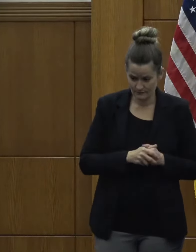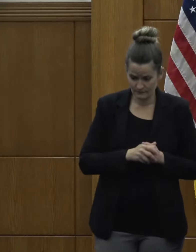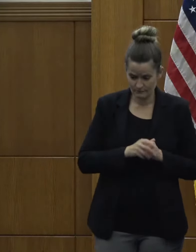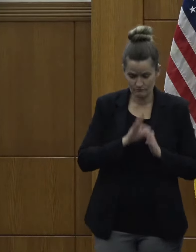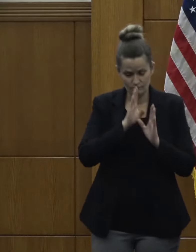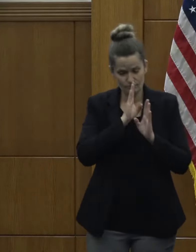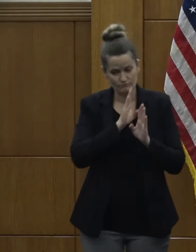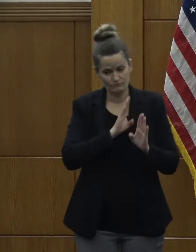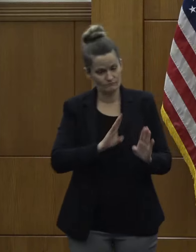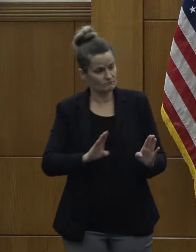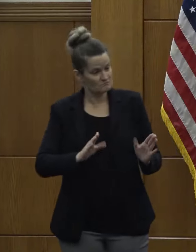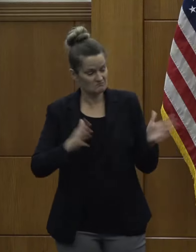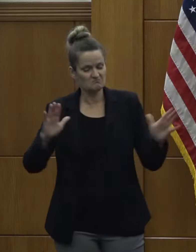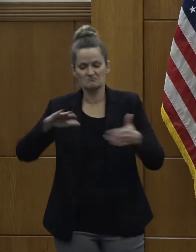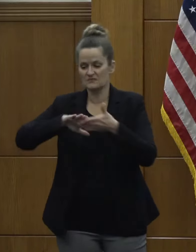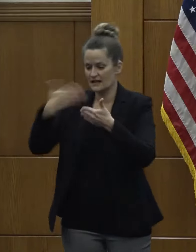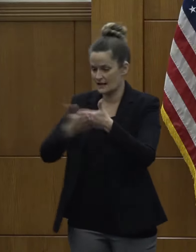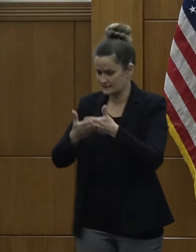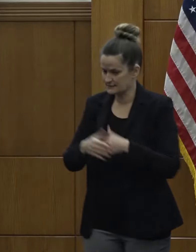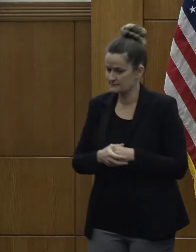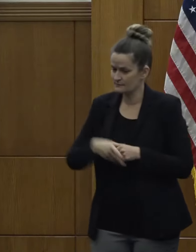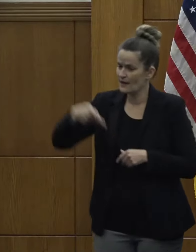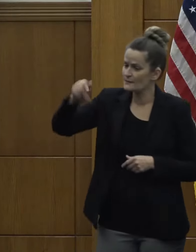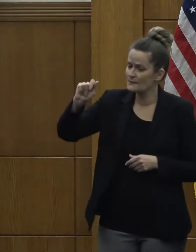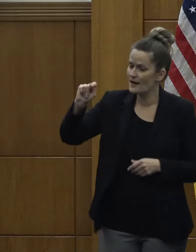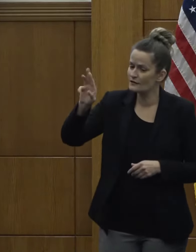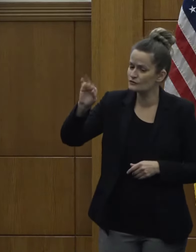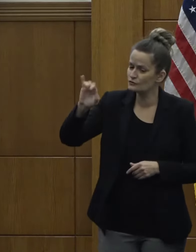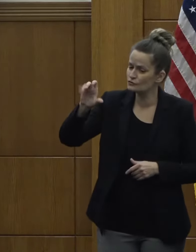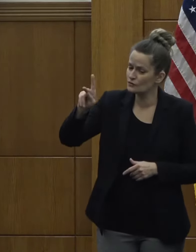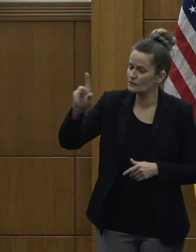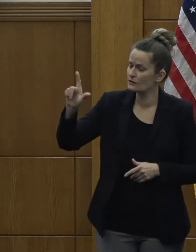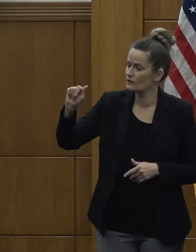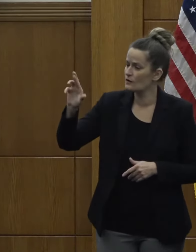Okay, moving on. Patrick Larson.